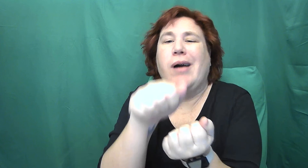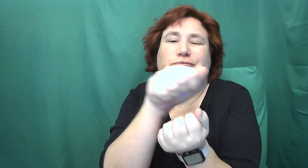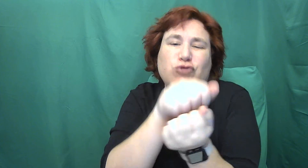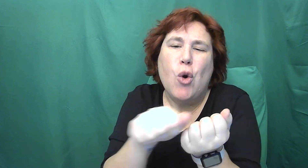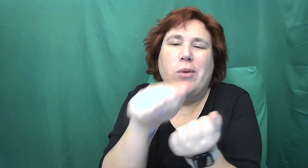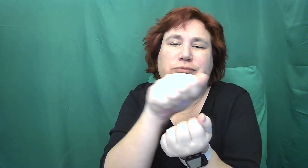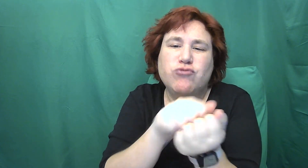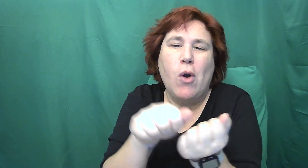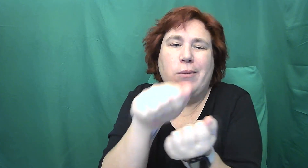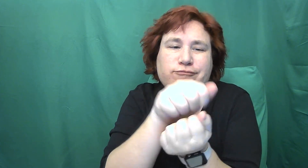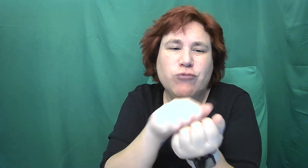chew,